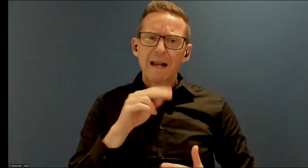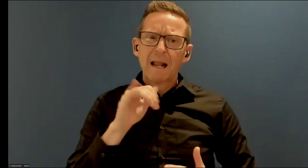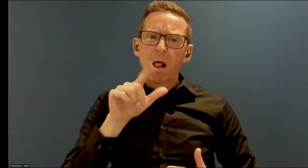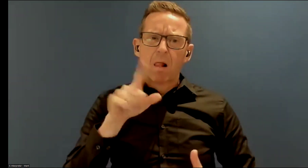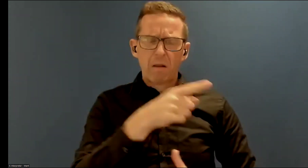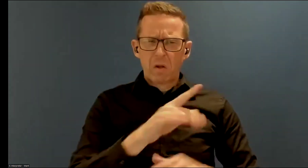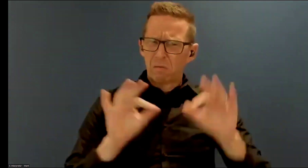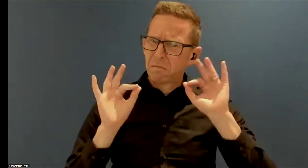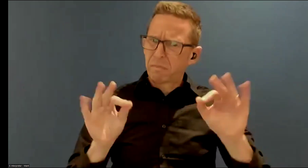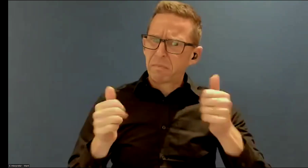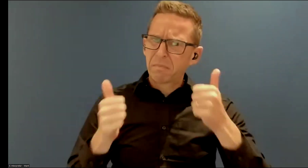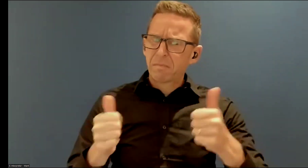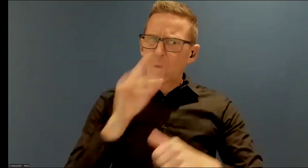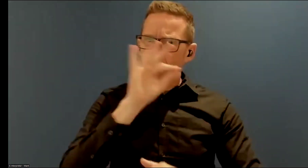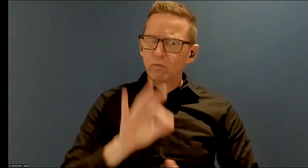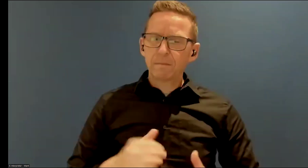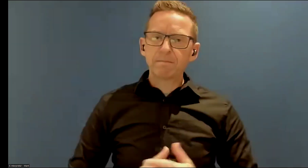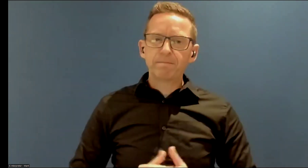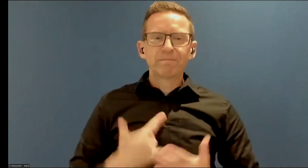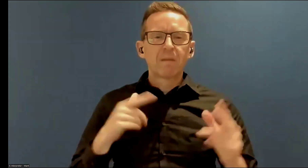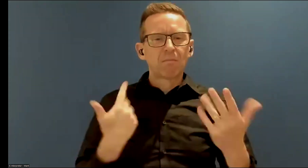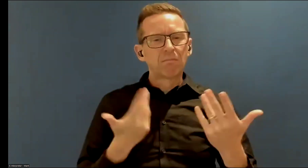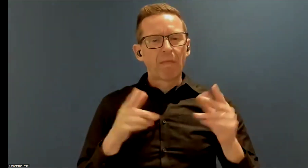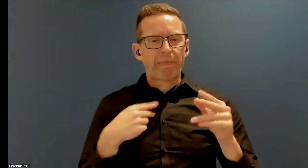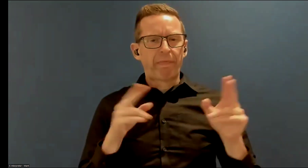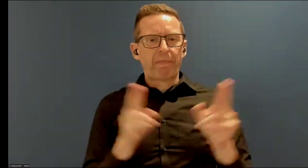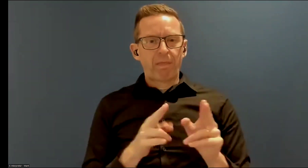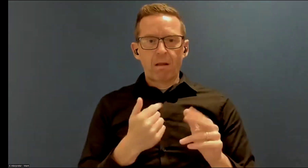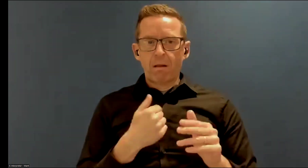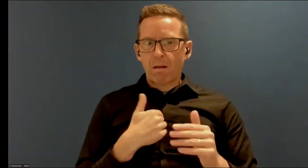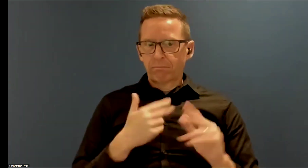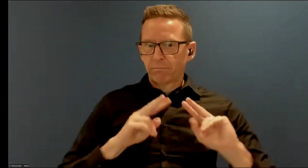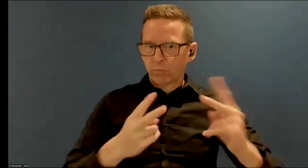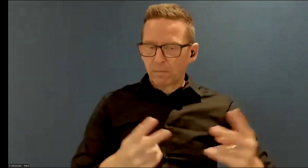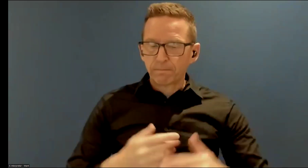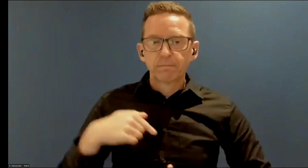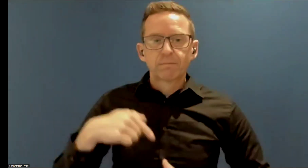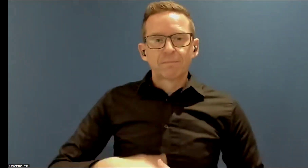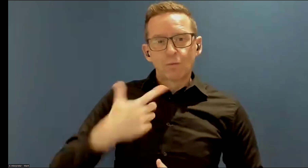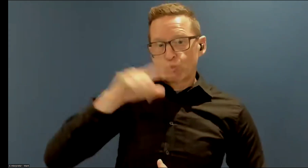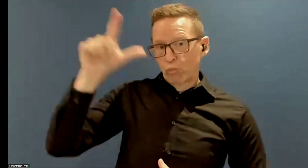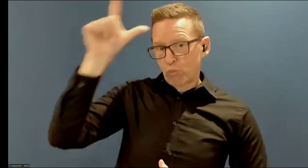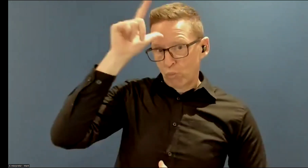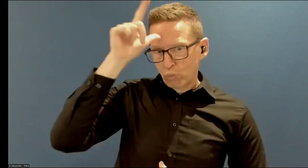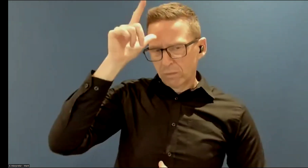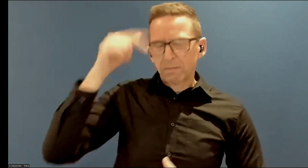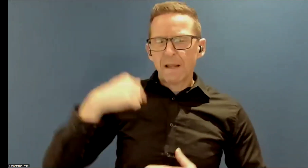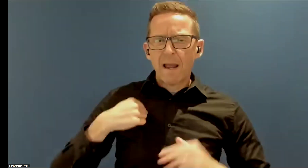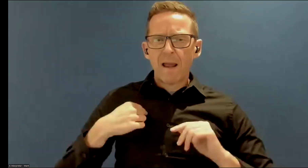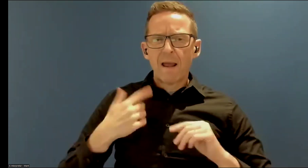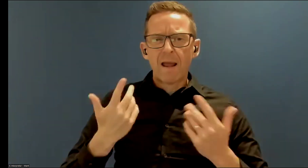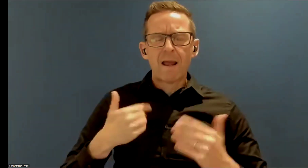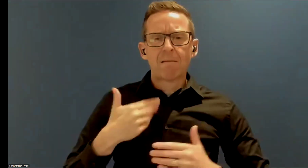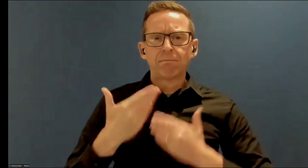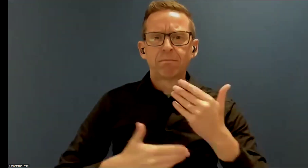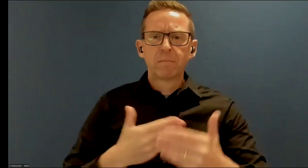quick answer from local experience. What happened here in Jordan when we started, there was a huge